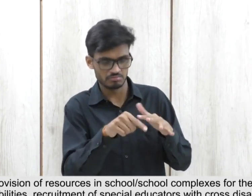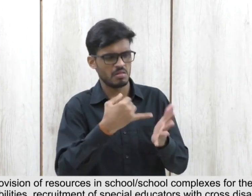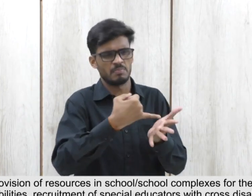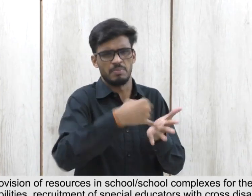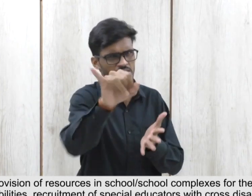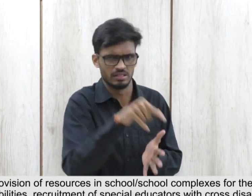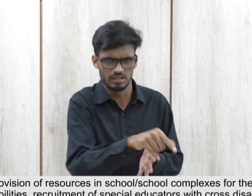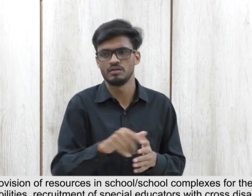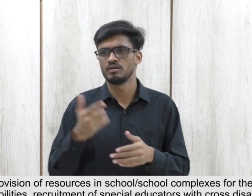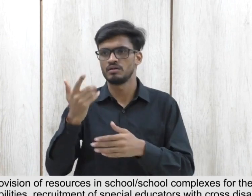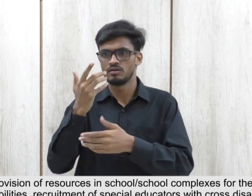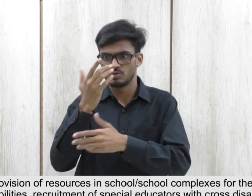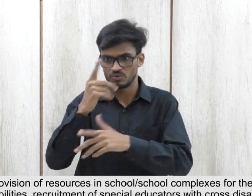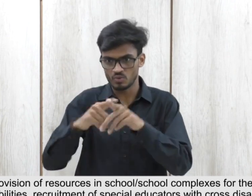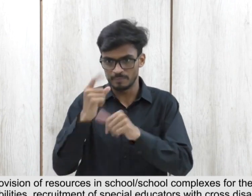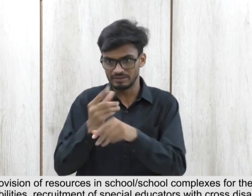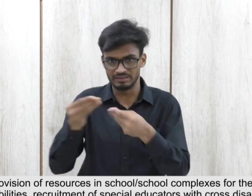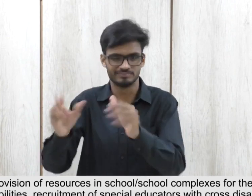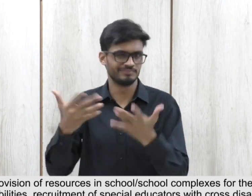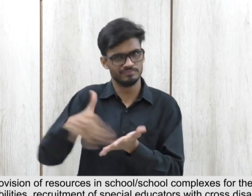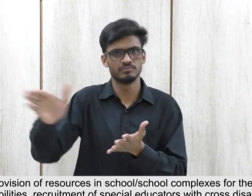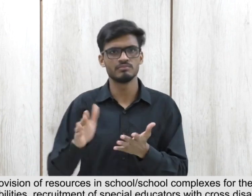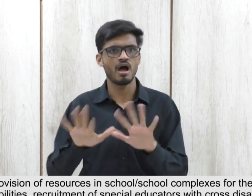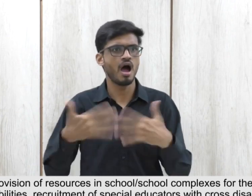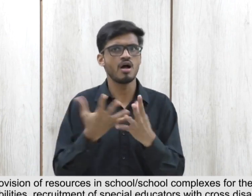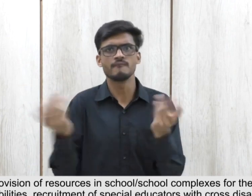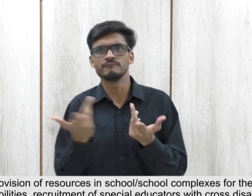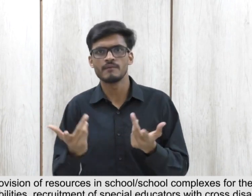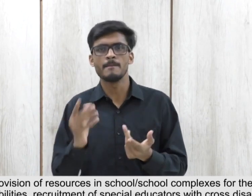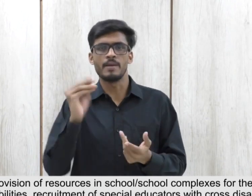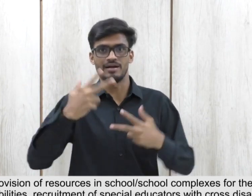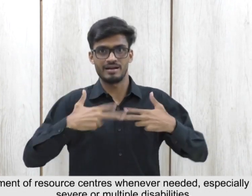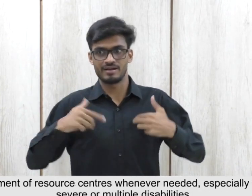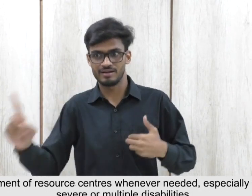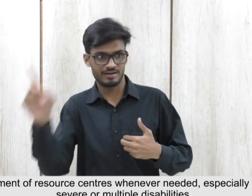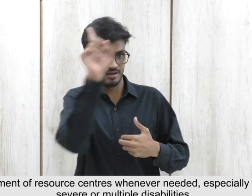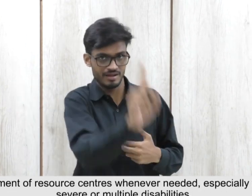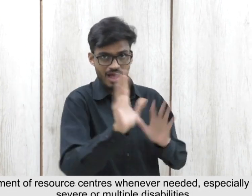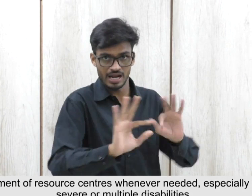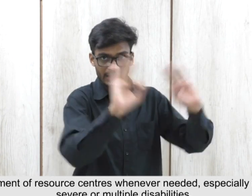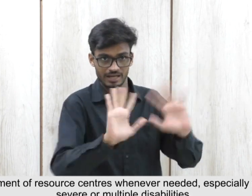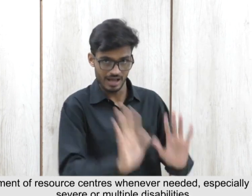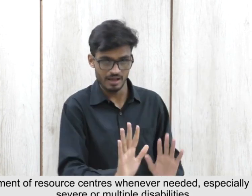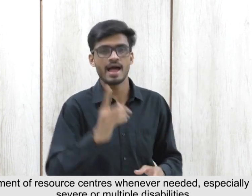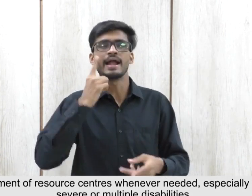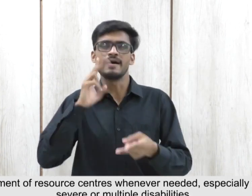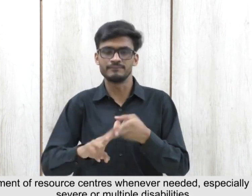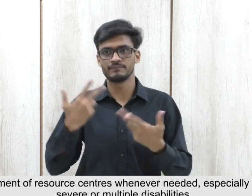disabilities, recruitment of special educators with cross-disability training, and for the establishment of resource centers